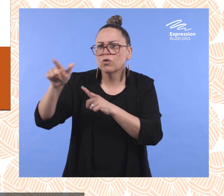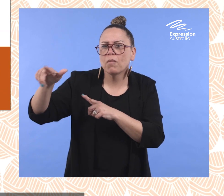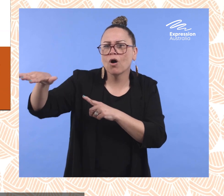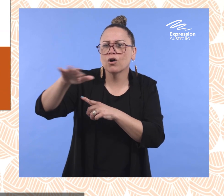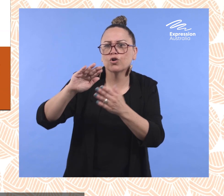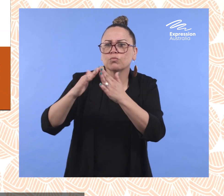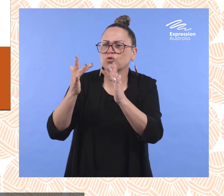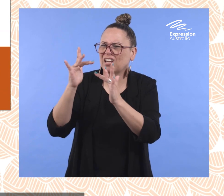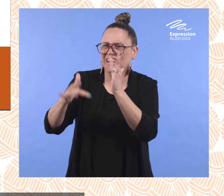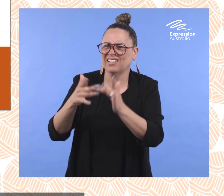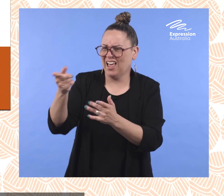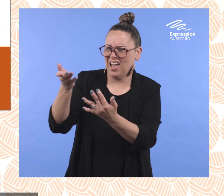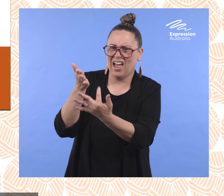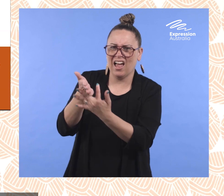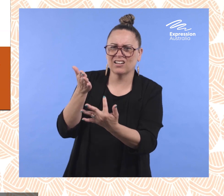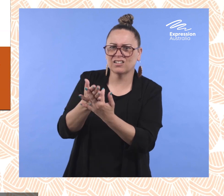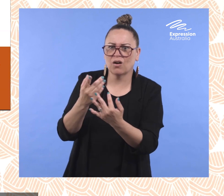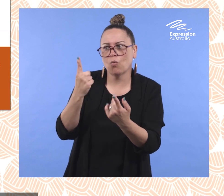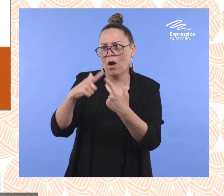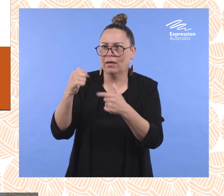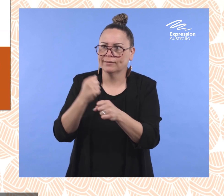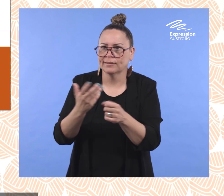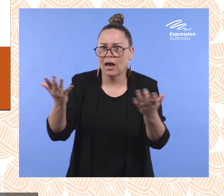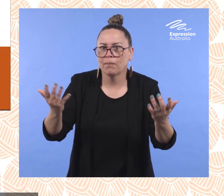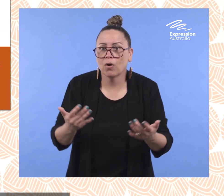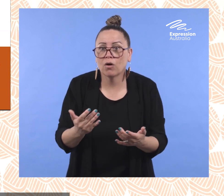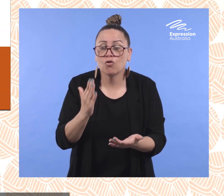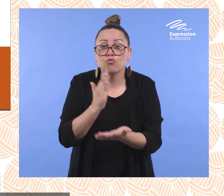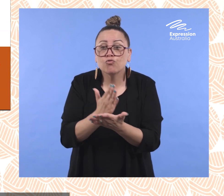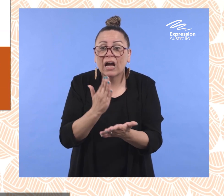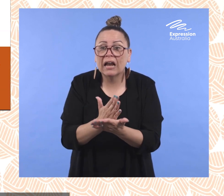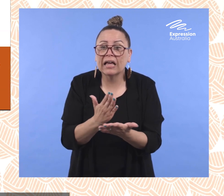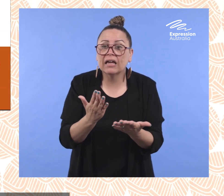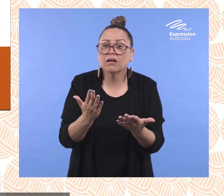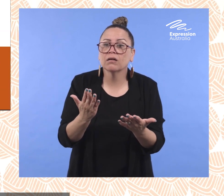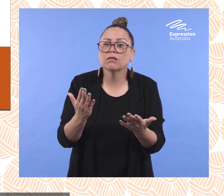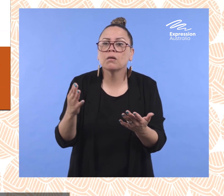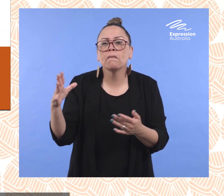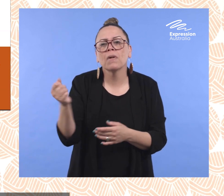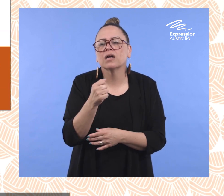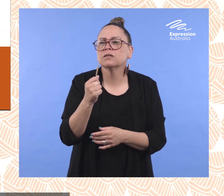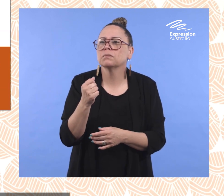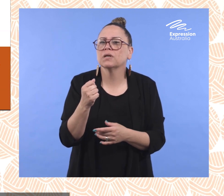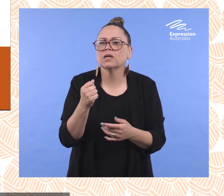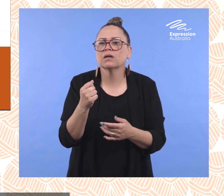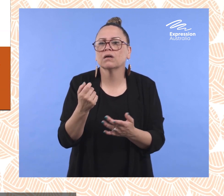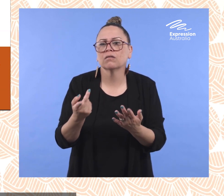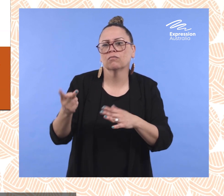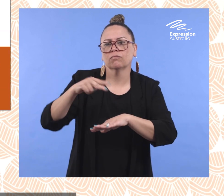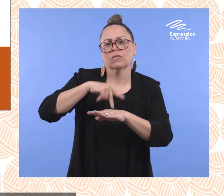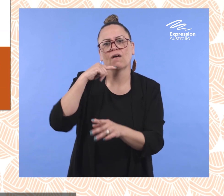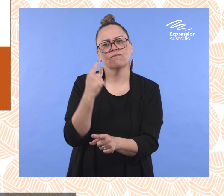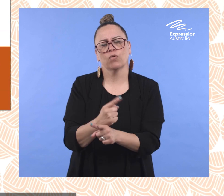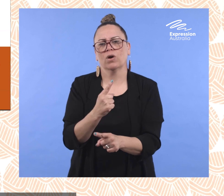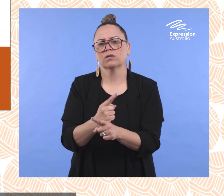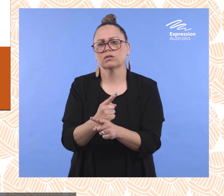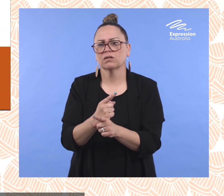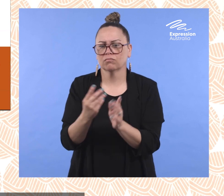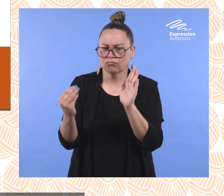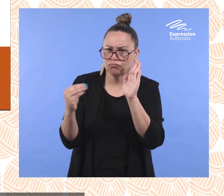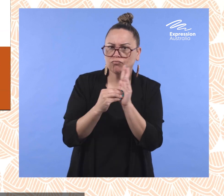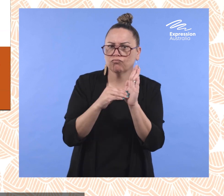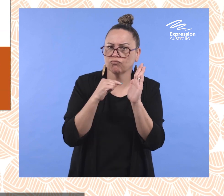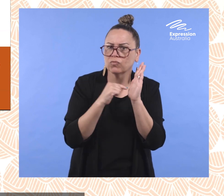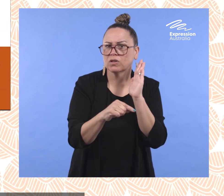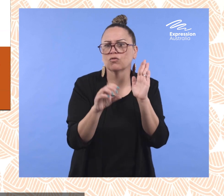but that is unlikely to happen. But the fact is that there has to be a voice is enshrined in the Constitution,